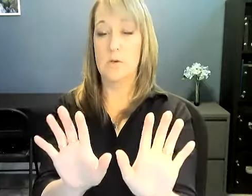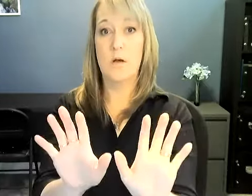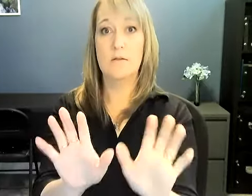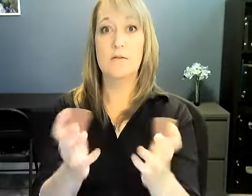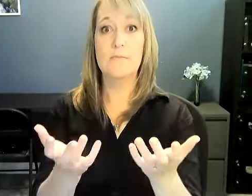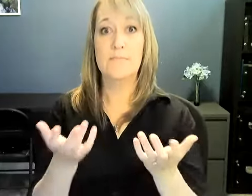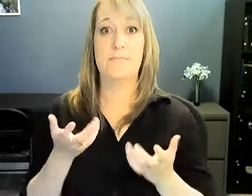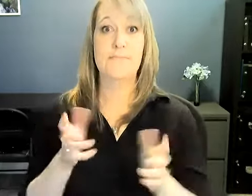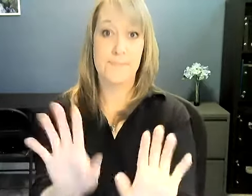want.